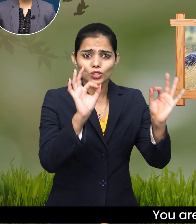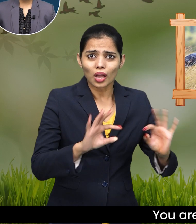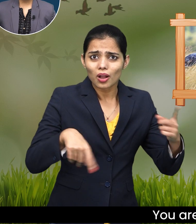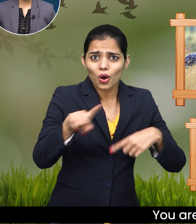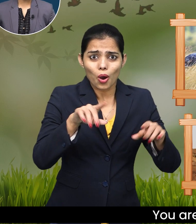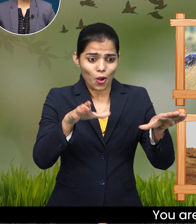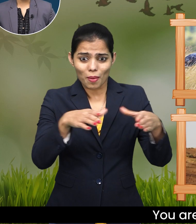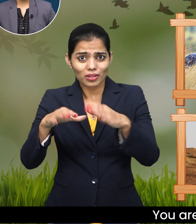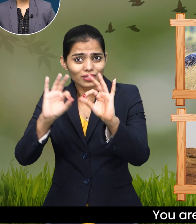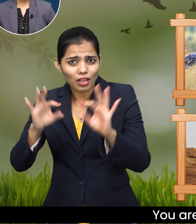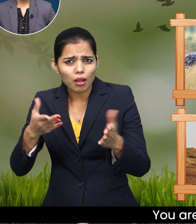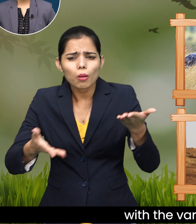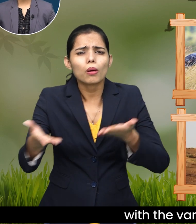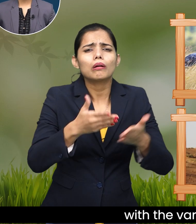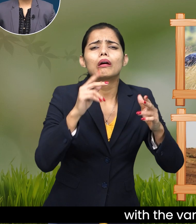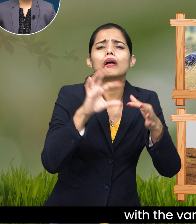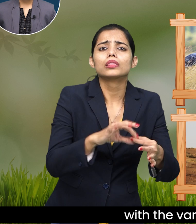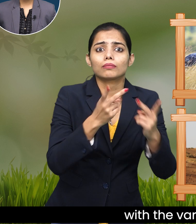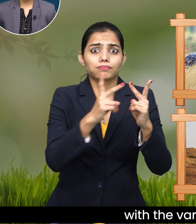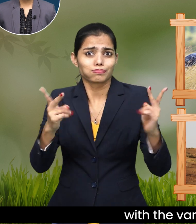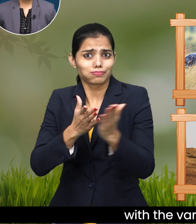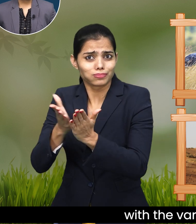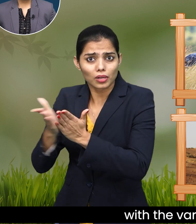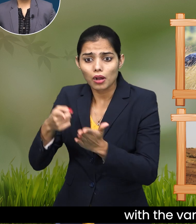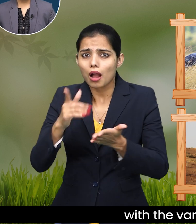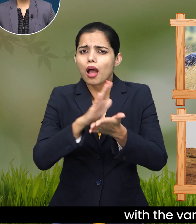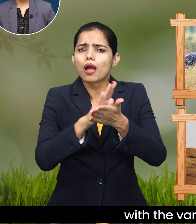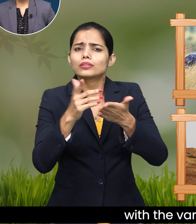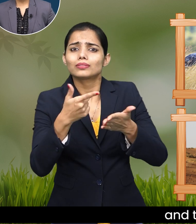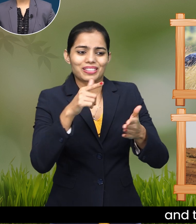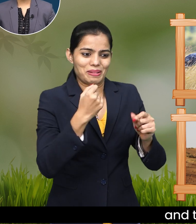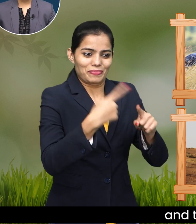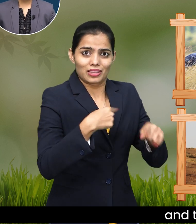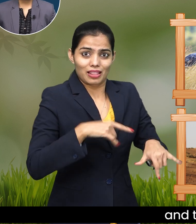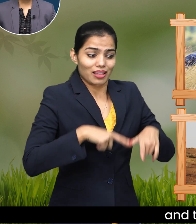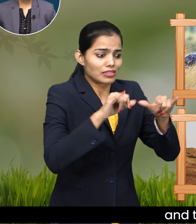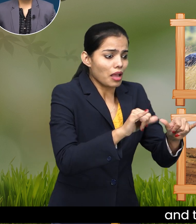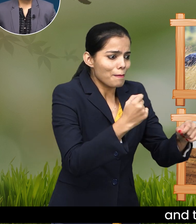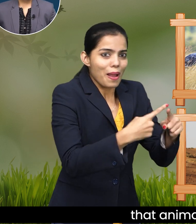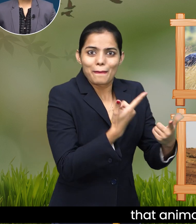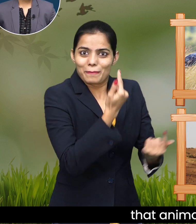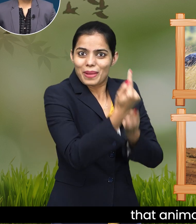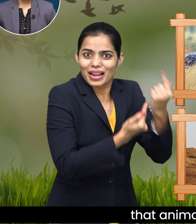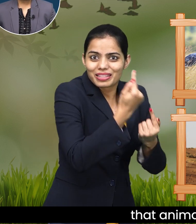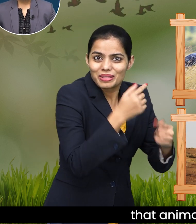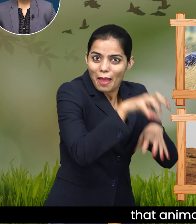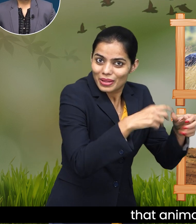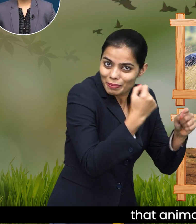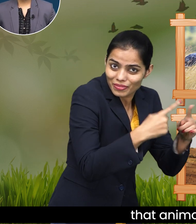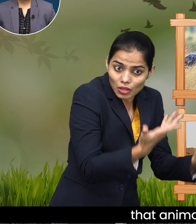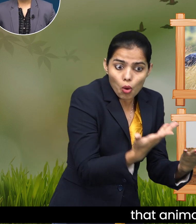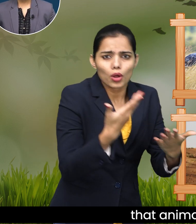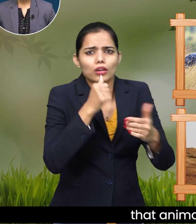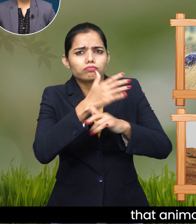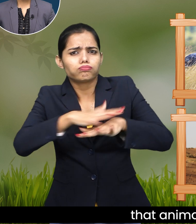You are already familiar with the various types of habitats and the adaptation that animals